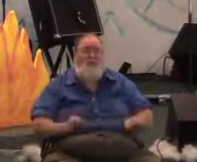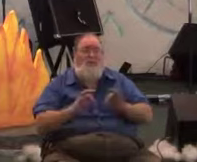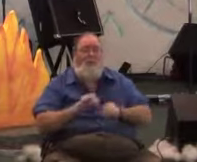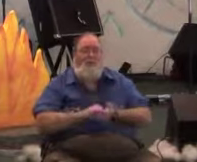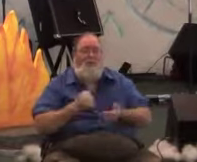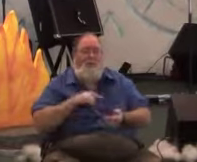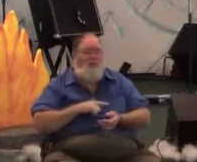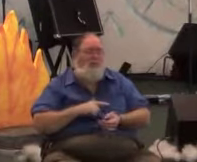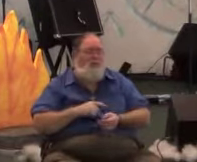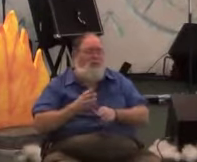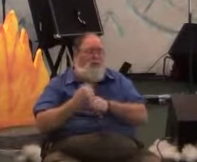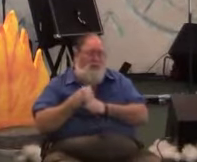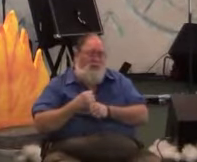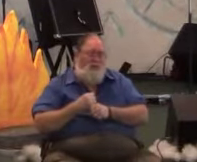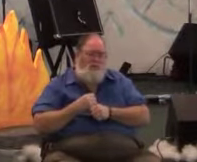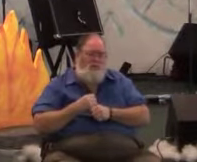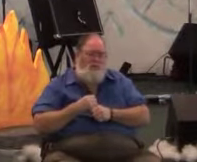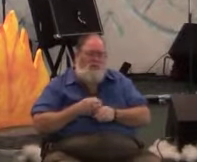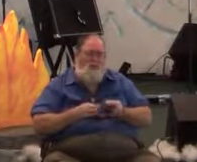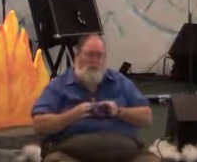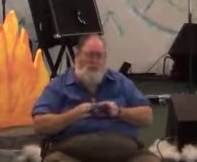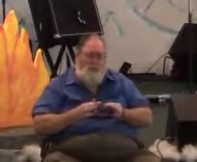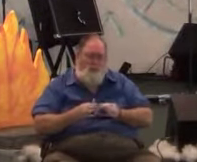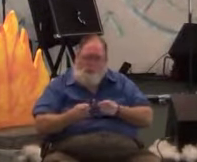Proverbs 20, verse 3.